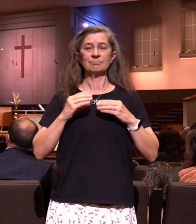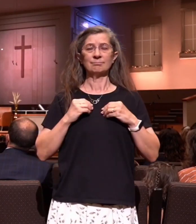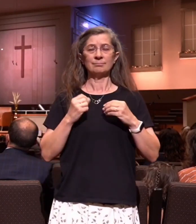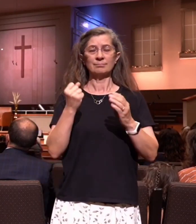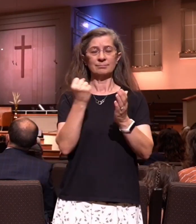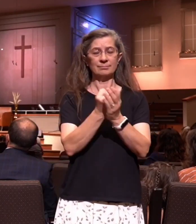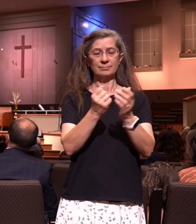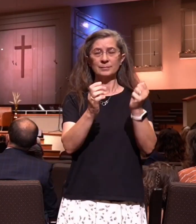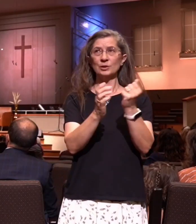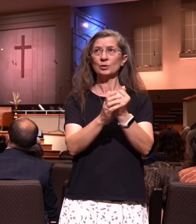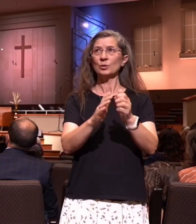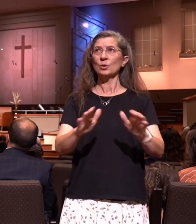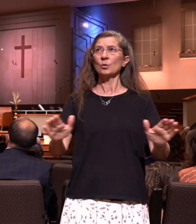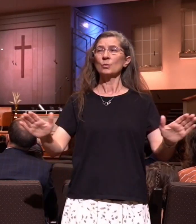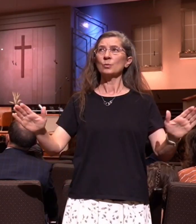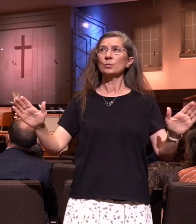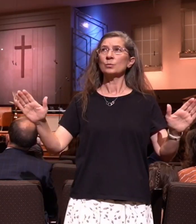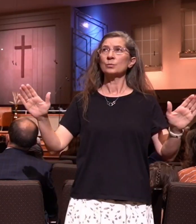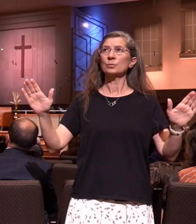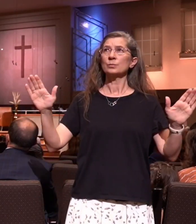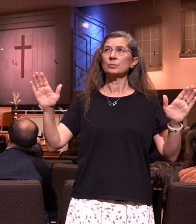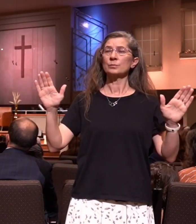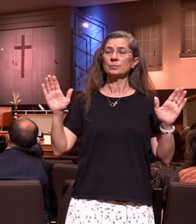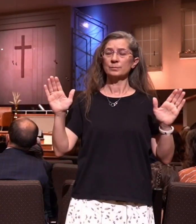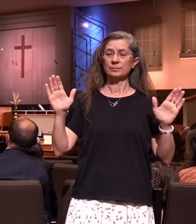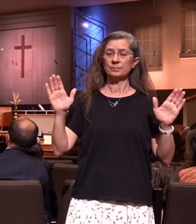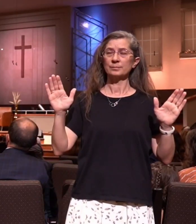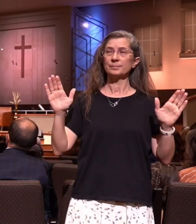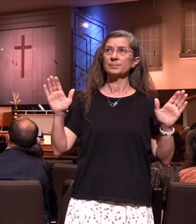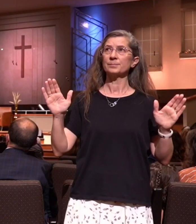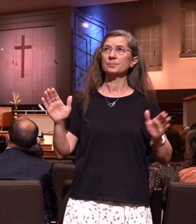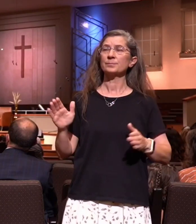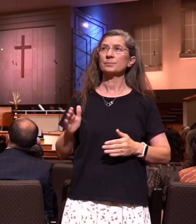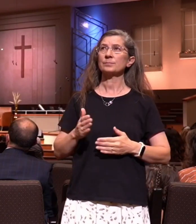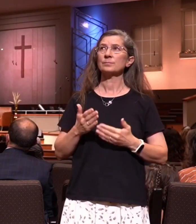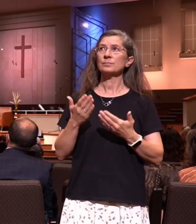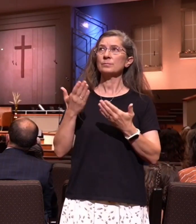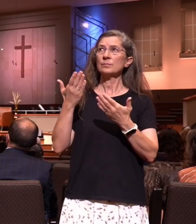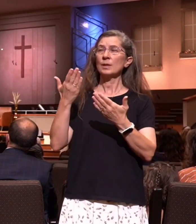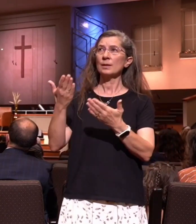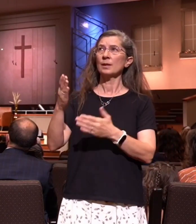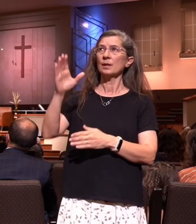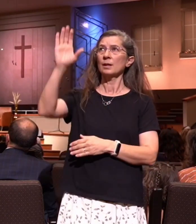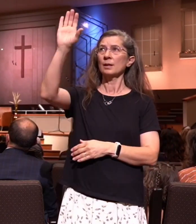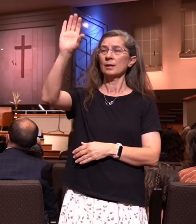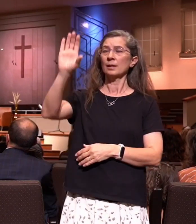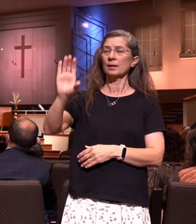three nails and two pieces of wood, and the